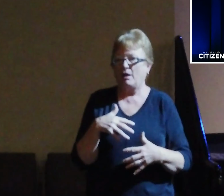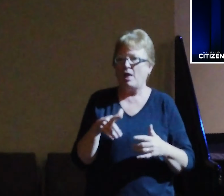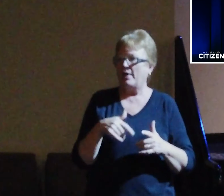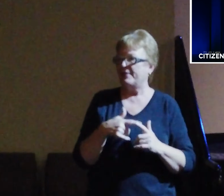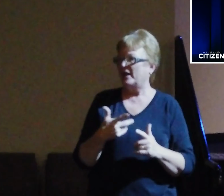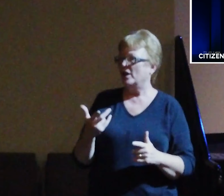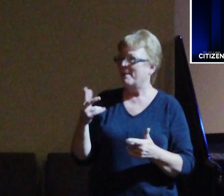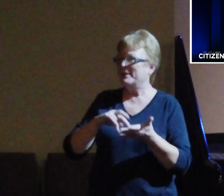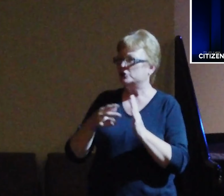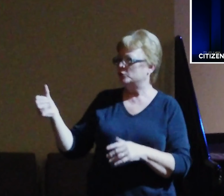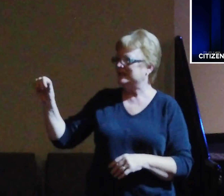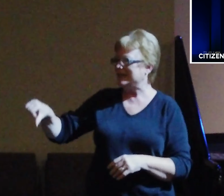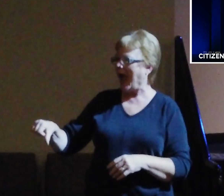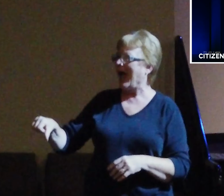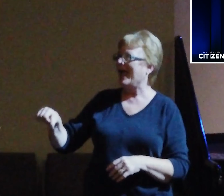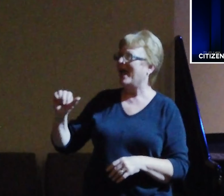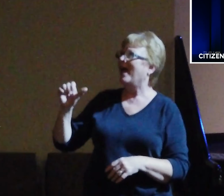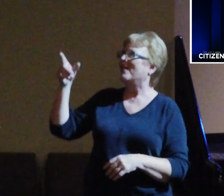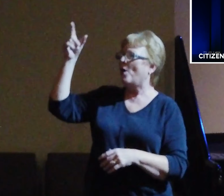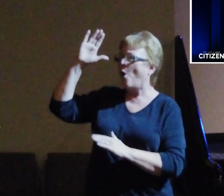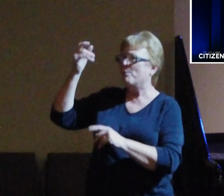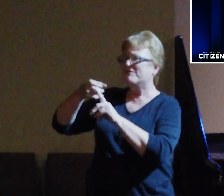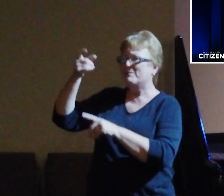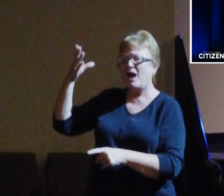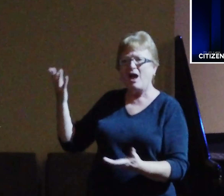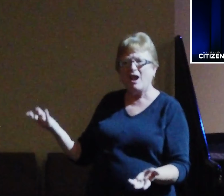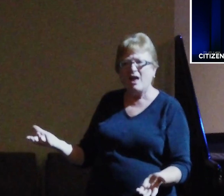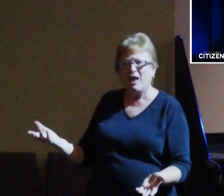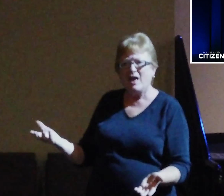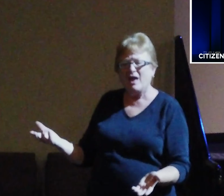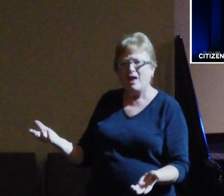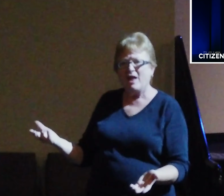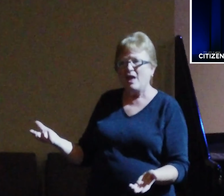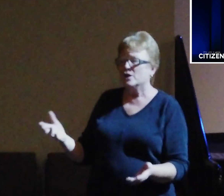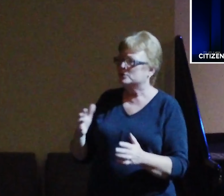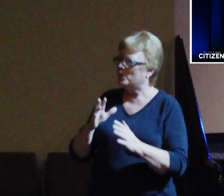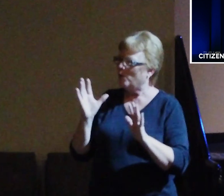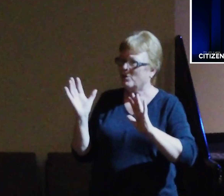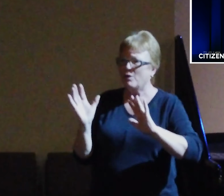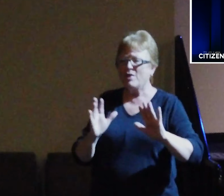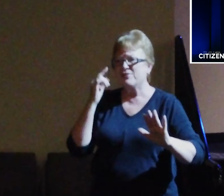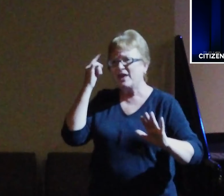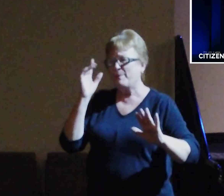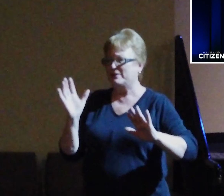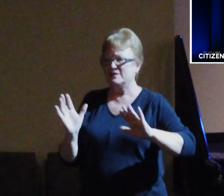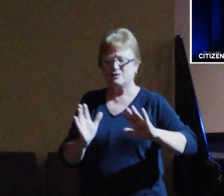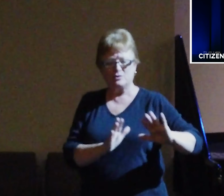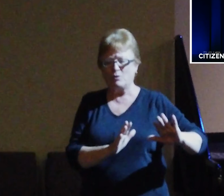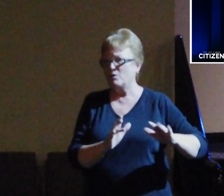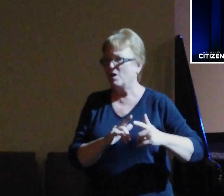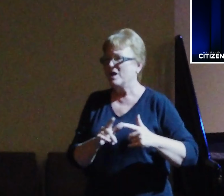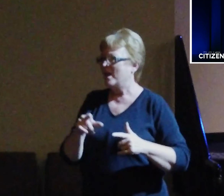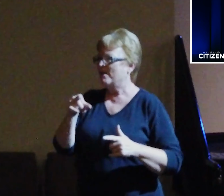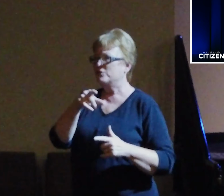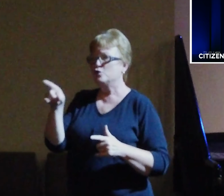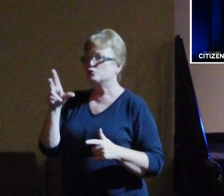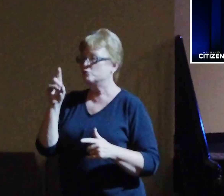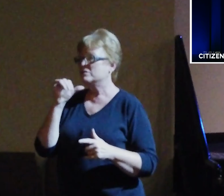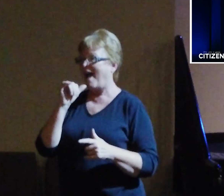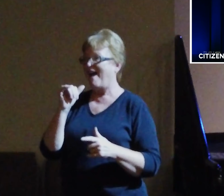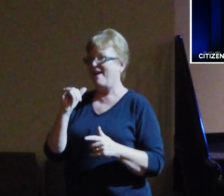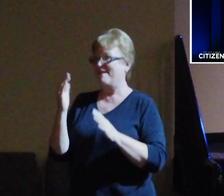And we're denying the power and sovereignty of God. But consider this, though. If you do not face any opposition